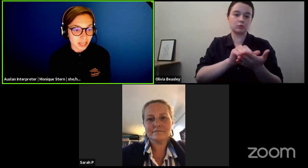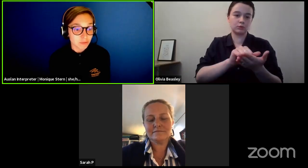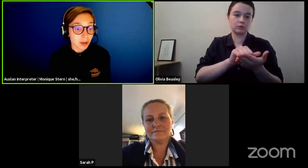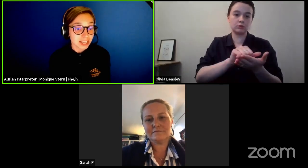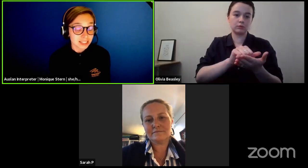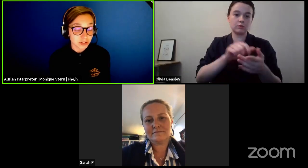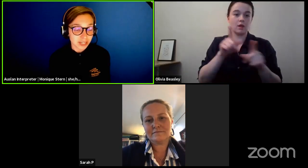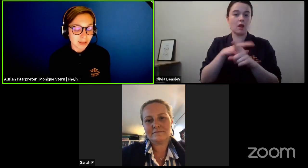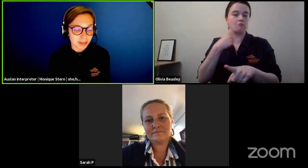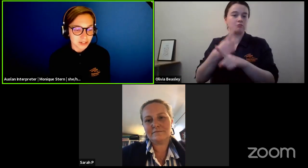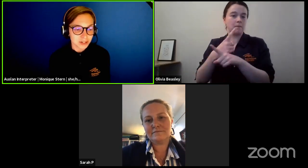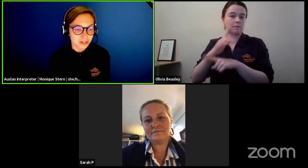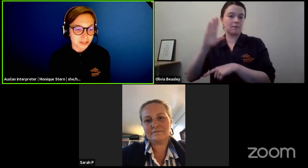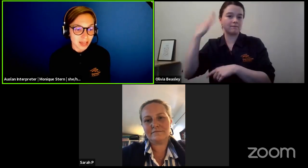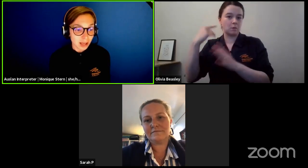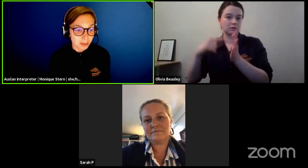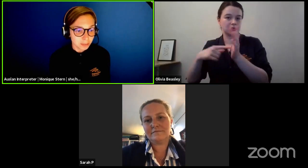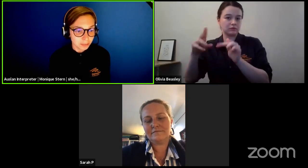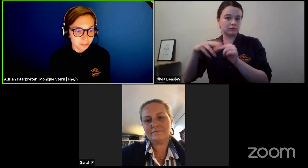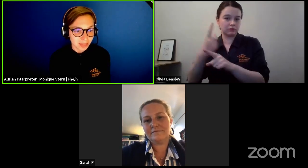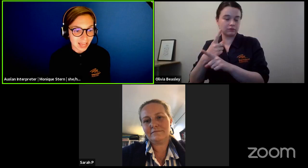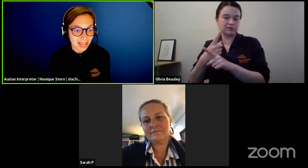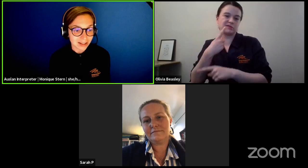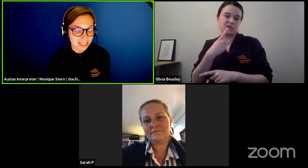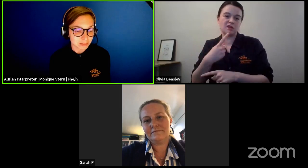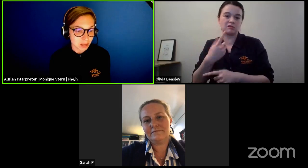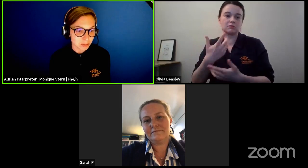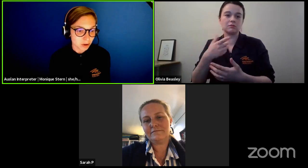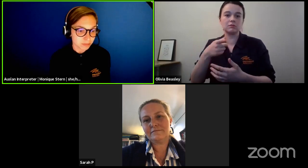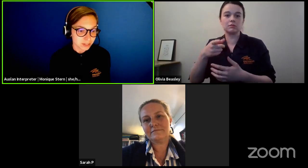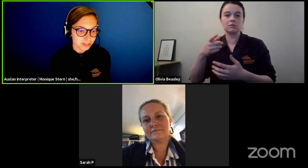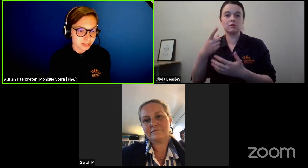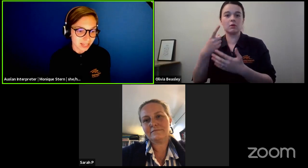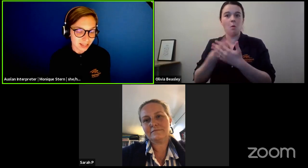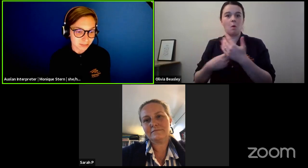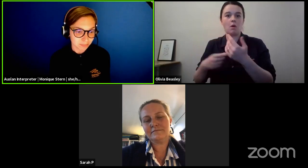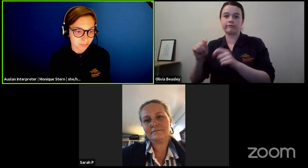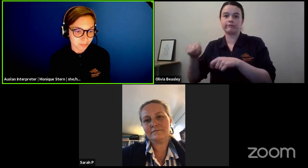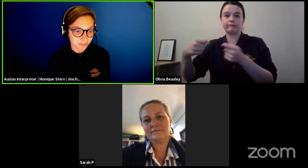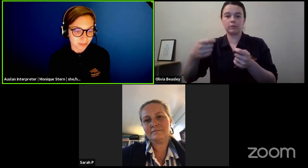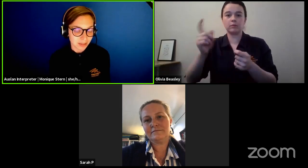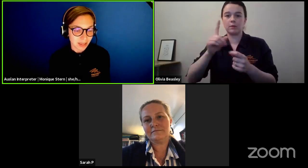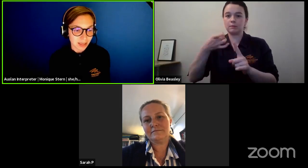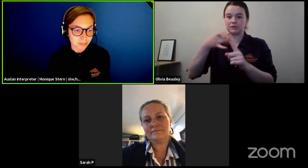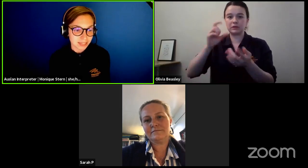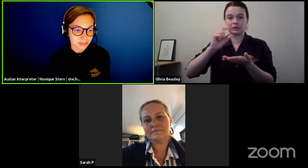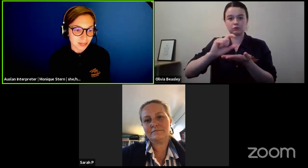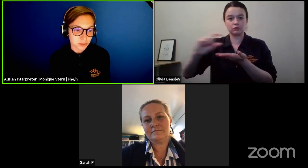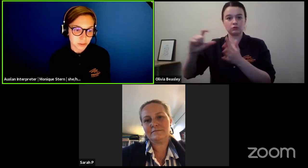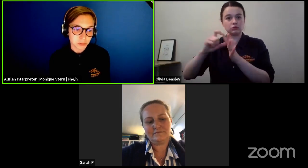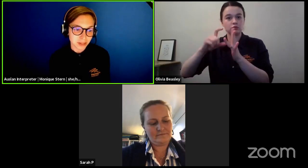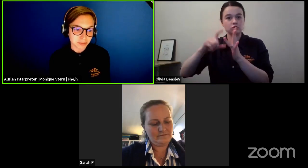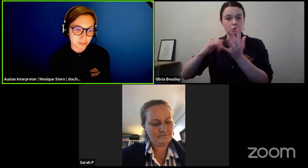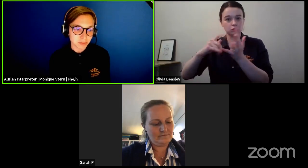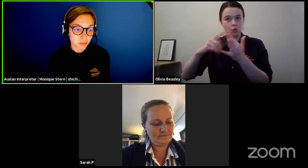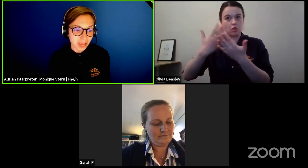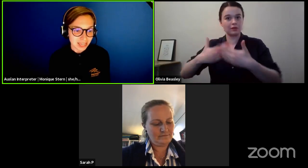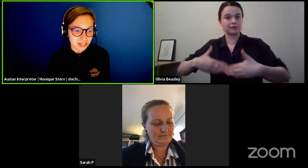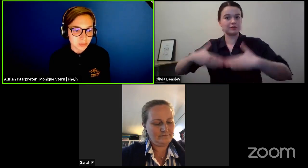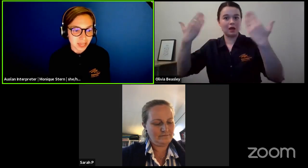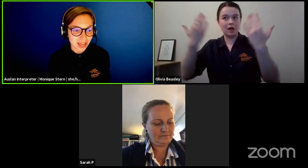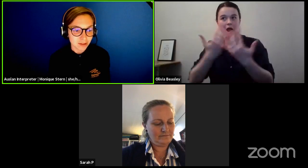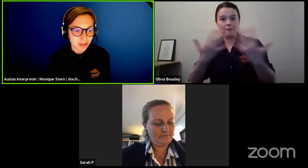can, if you are considering coming to the hub at our East Melbourne office, please make sure to book